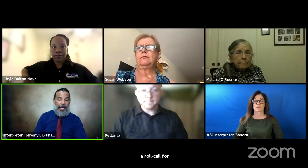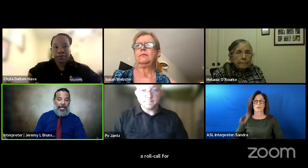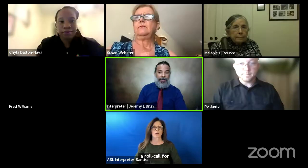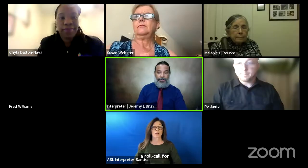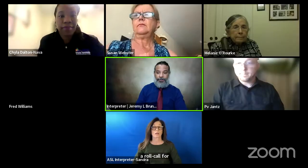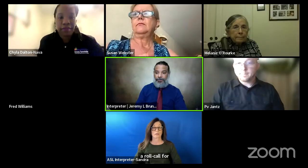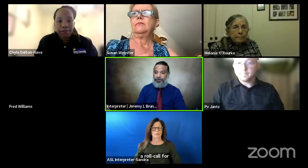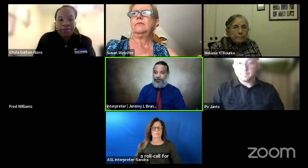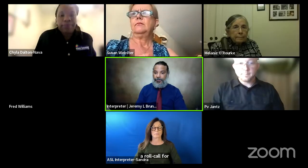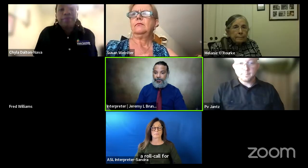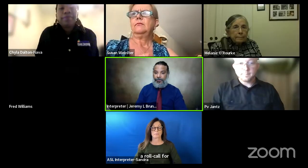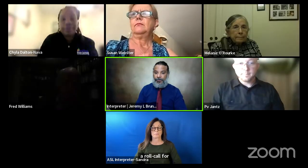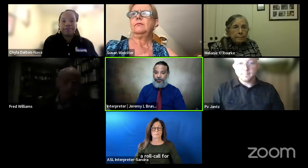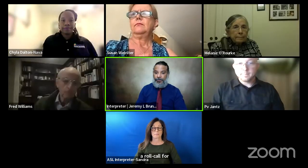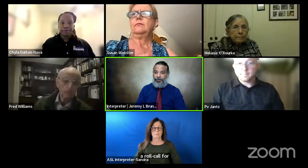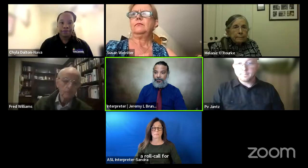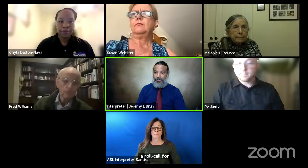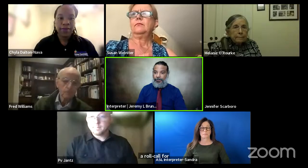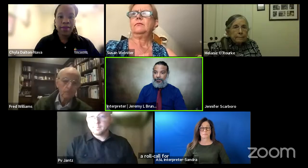Kyla?